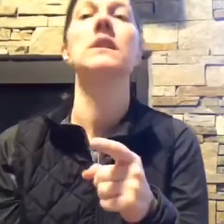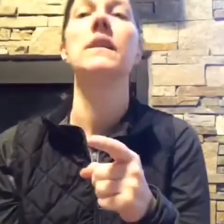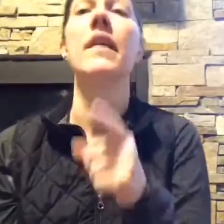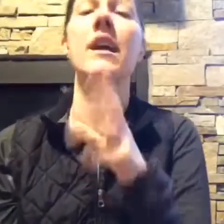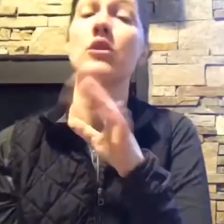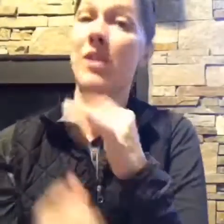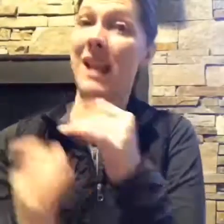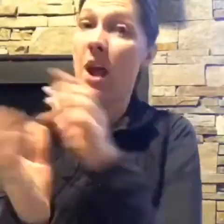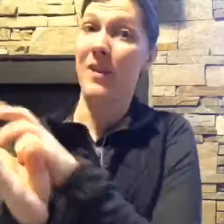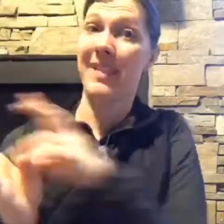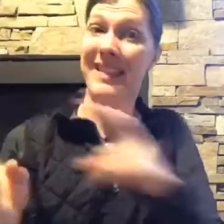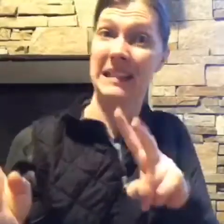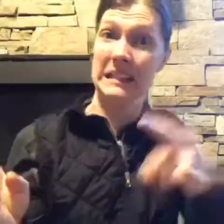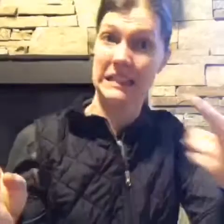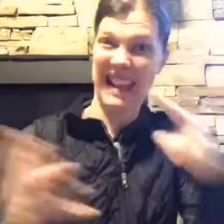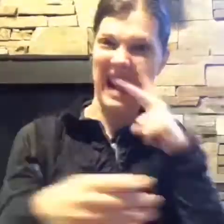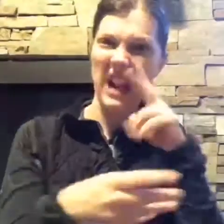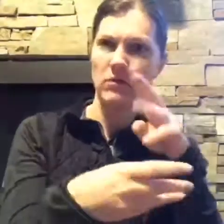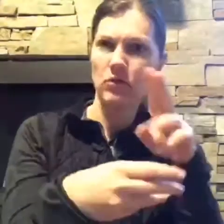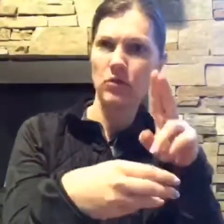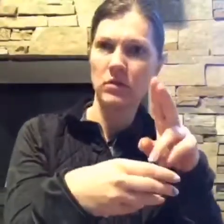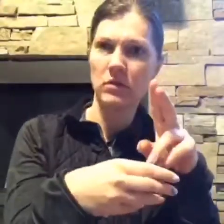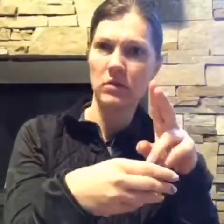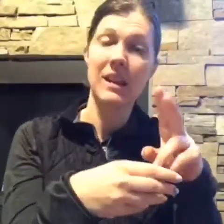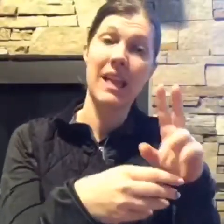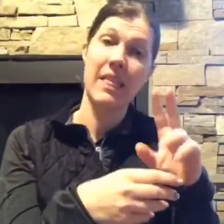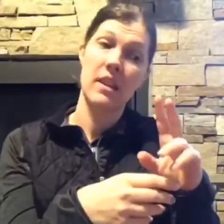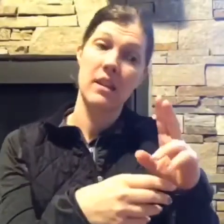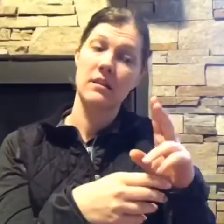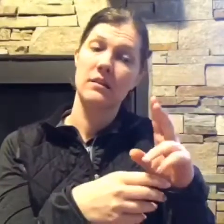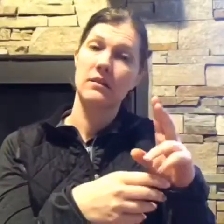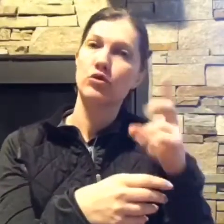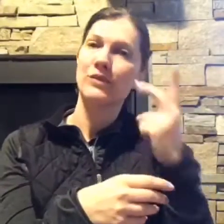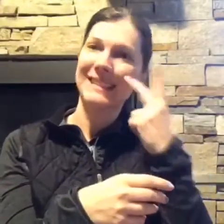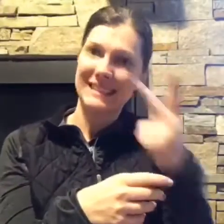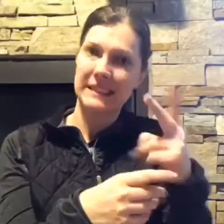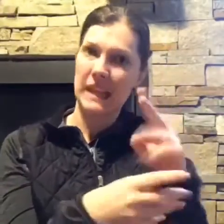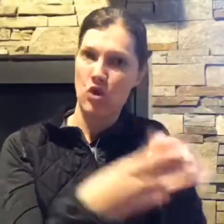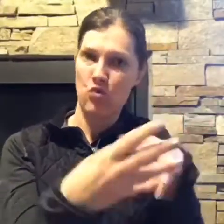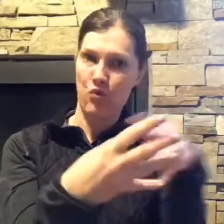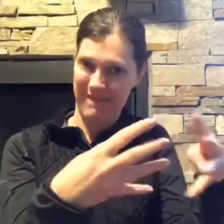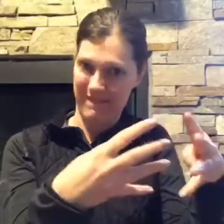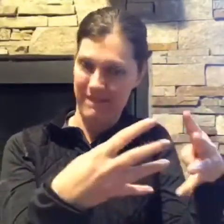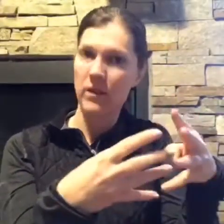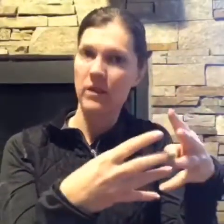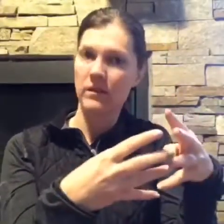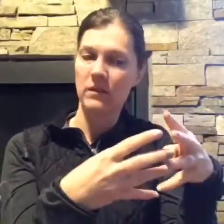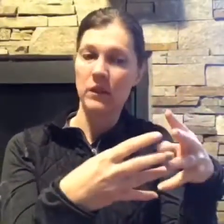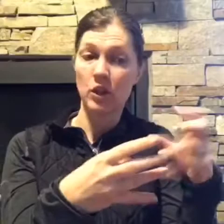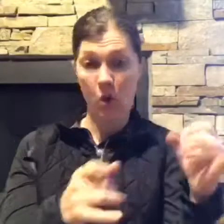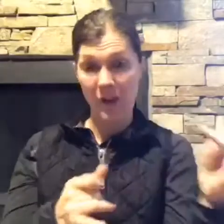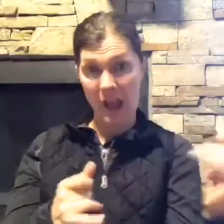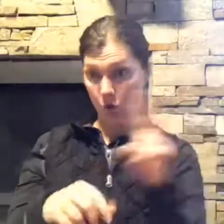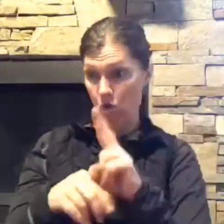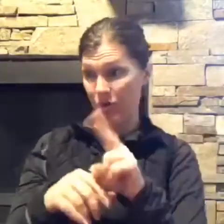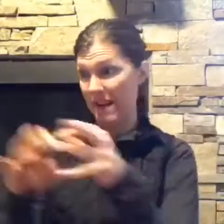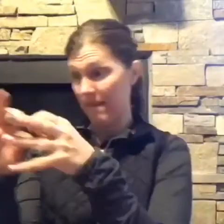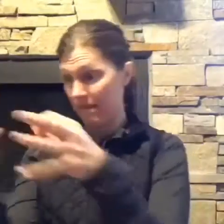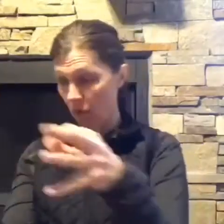look here, the height of the second water balloon is shown in the graph. So which balloon went higher? Well, here's the good news. The second